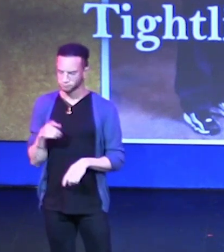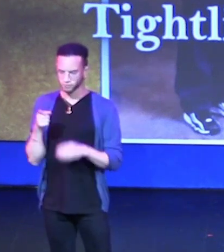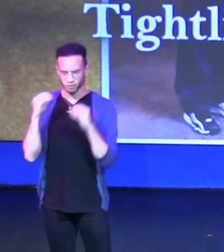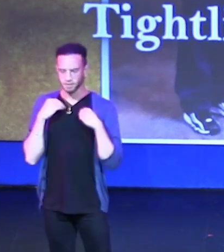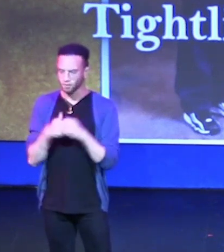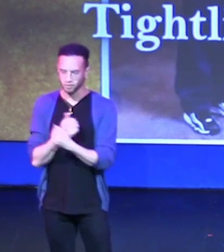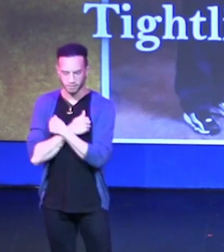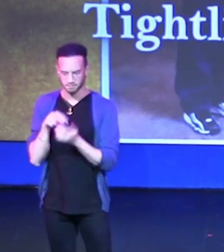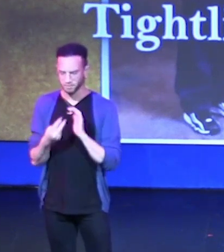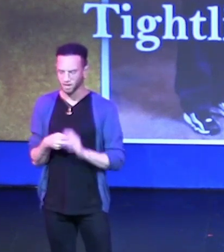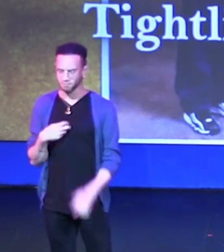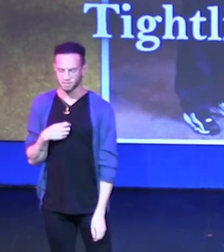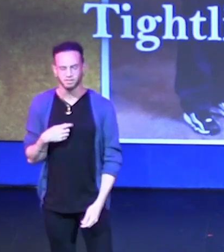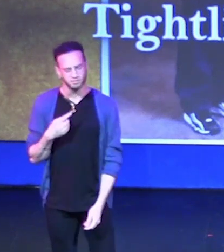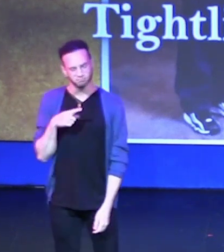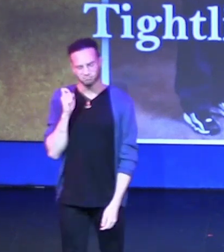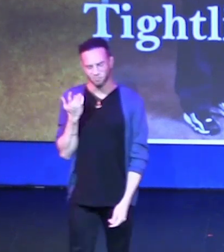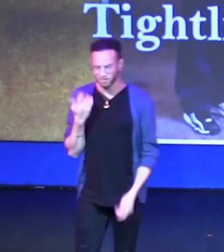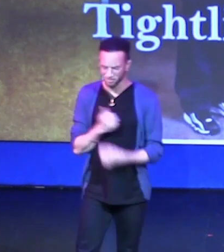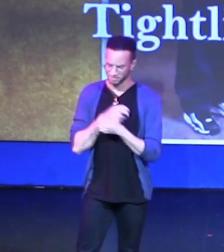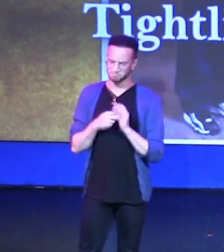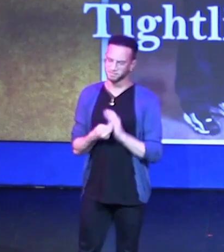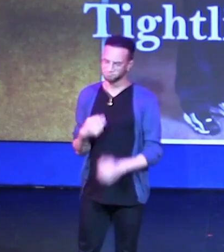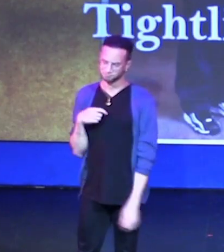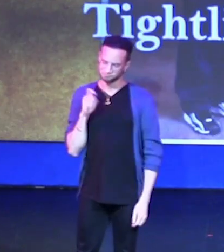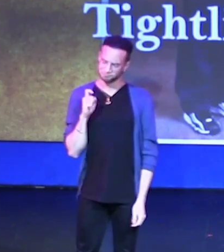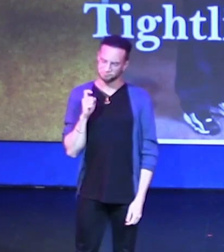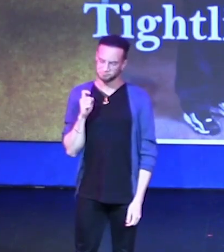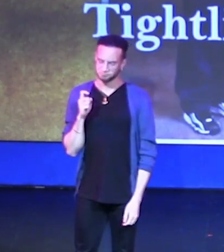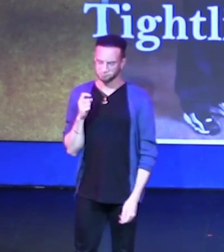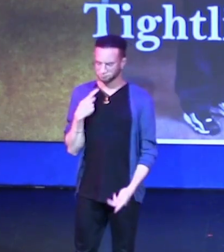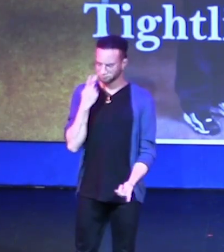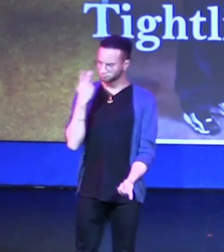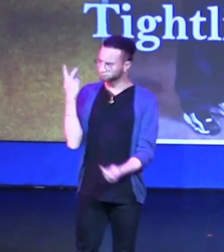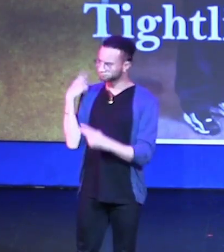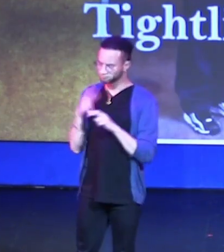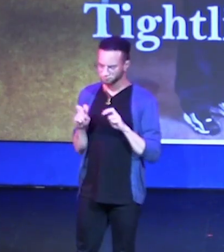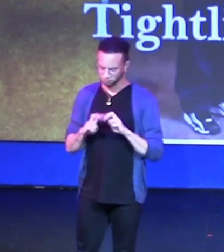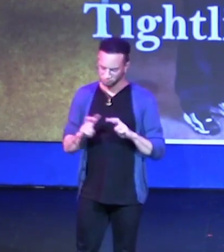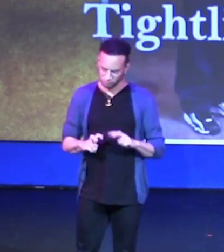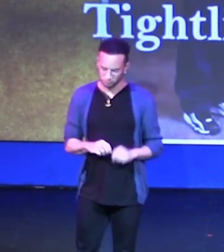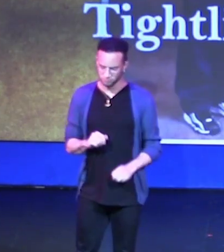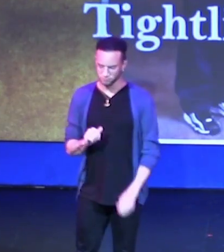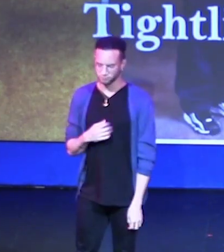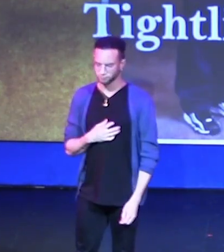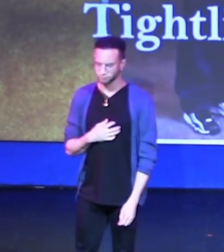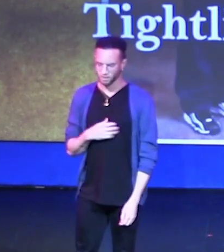I met one person and they taught me how to love myself. And I tried to figure out what that meant to me. And